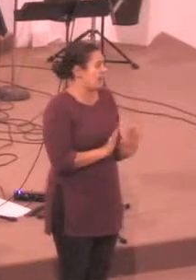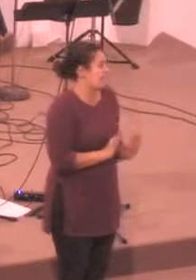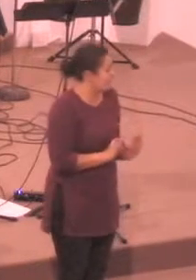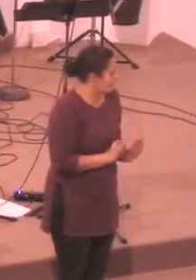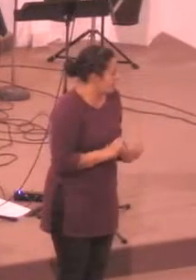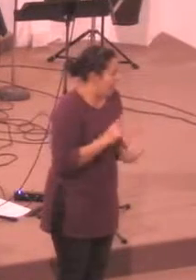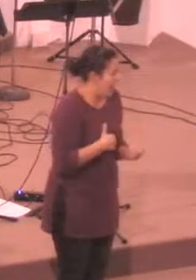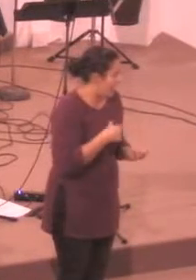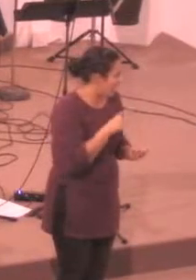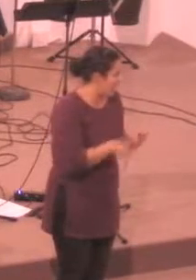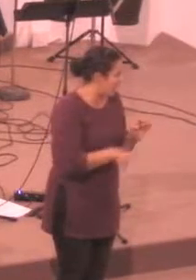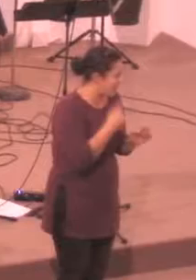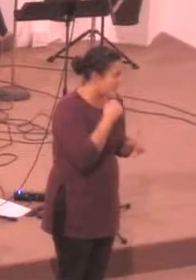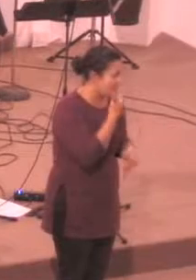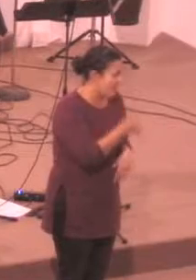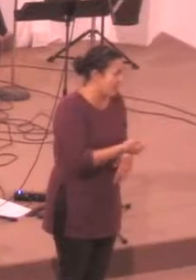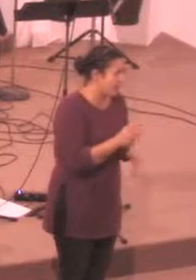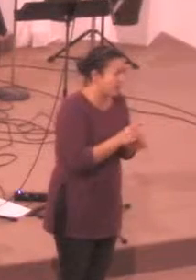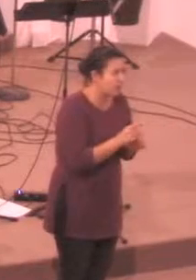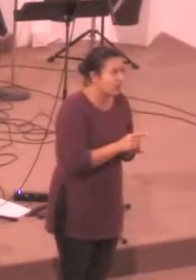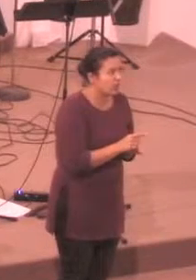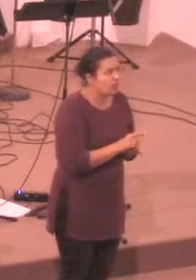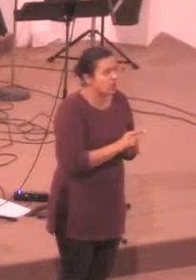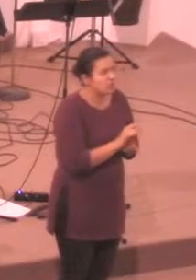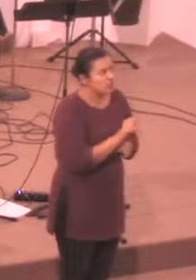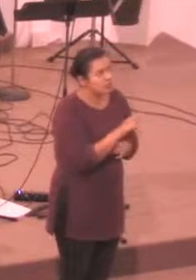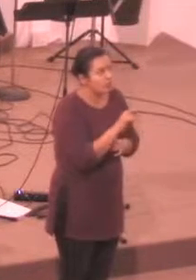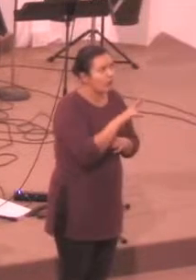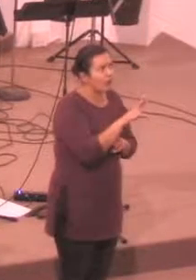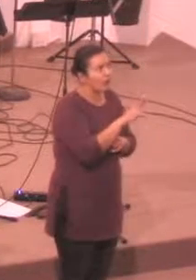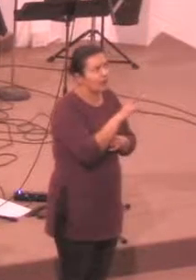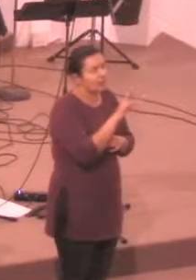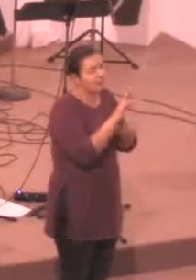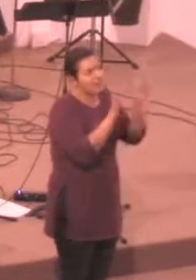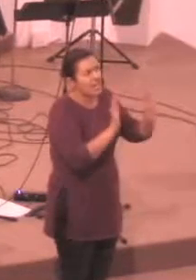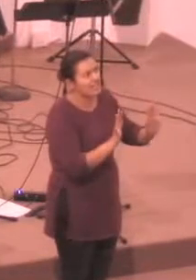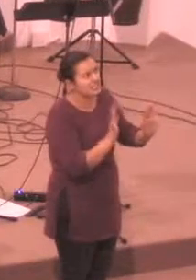So super fantastic, super delicious,